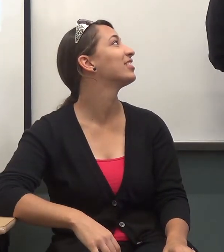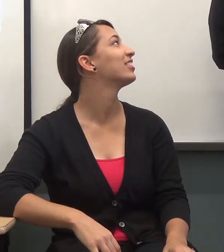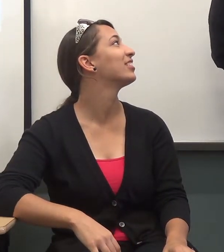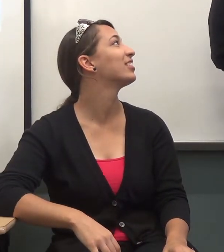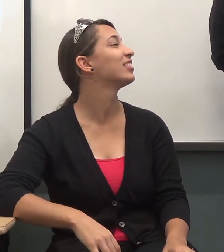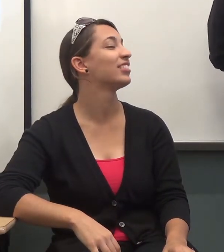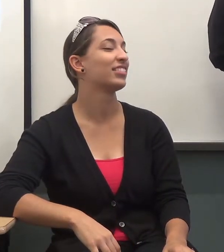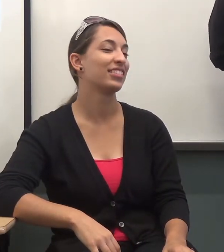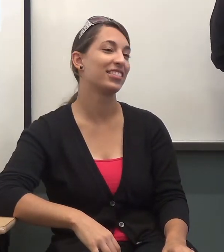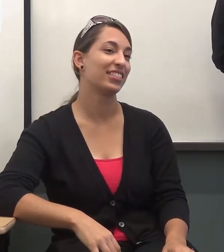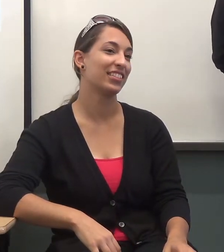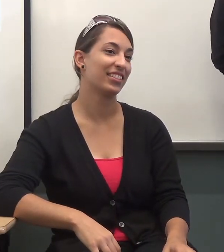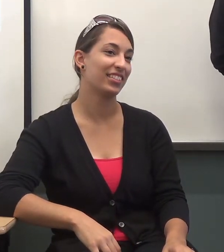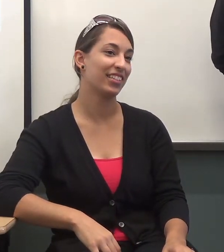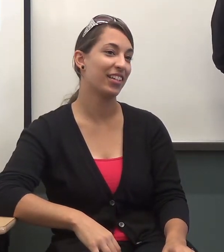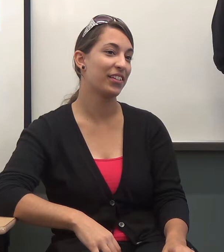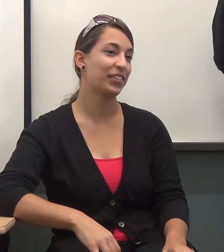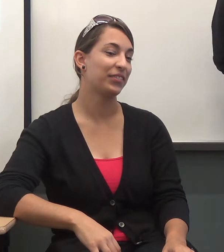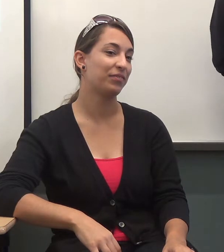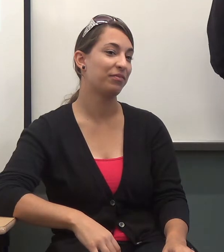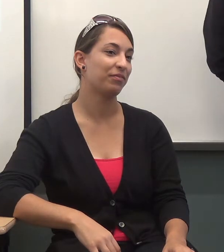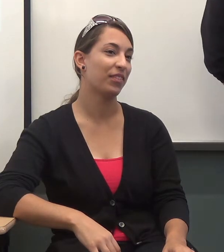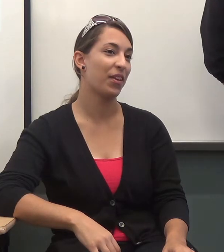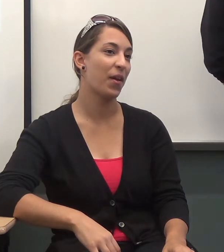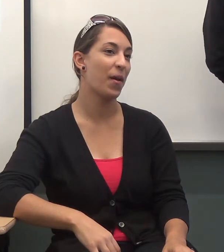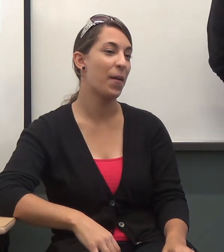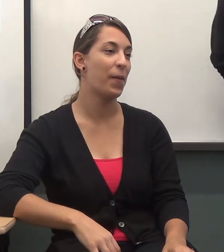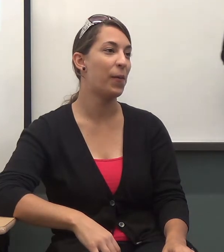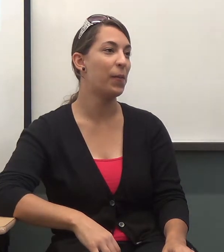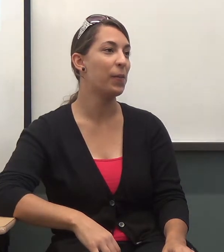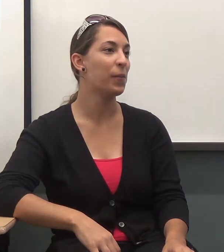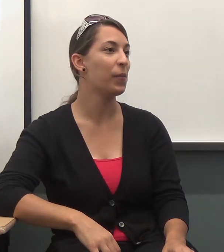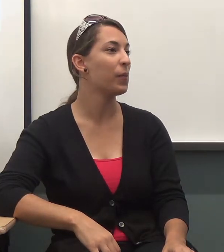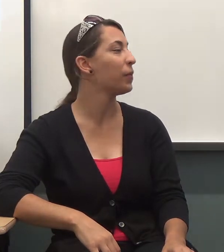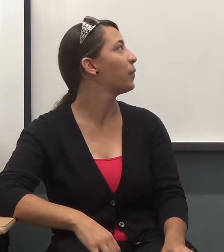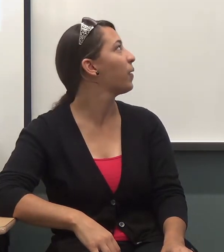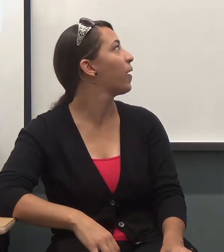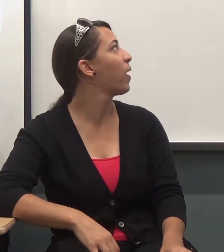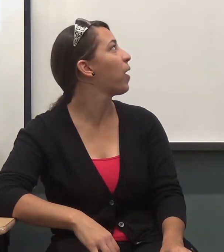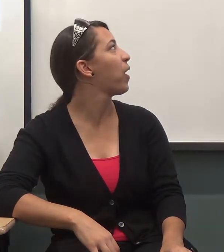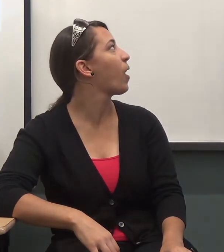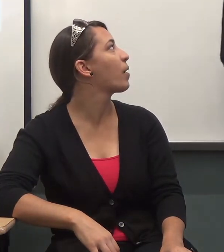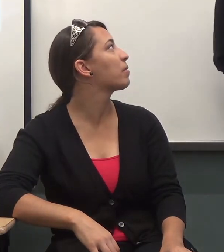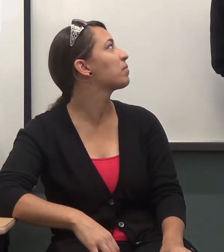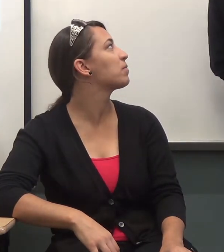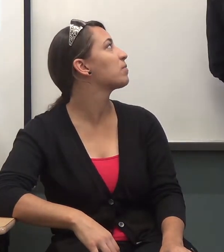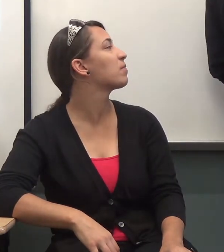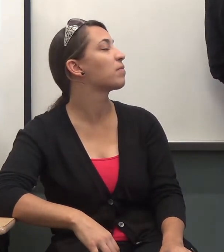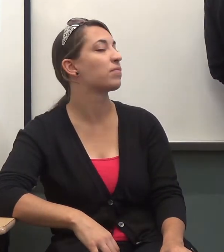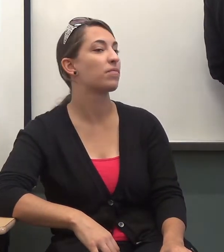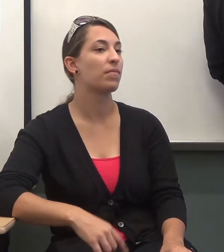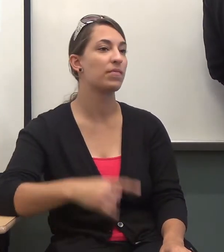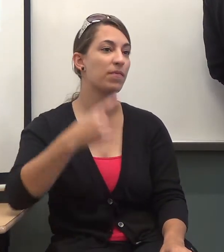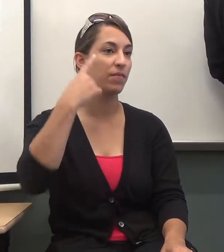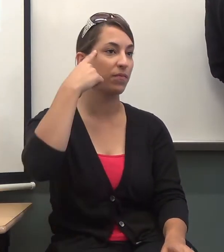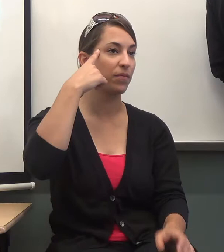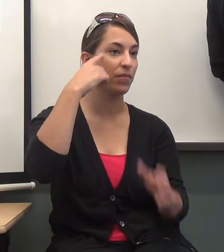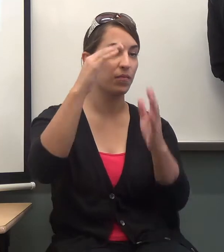I mean, I don't, but for that's okay to be here. and, So, same, for,